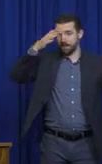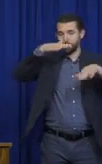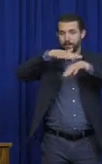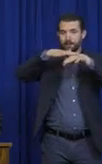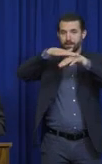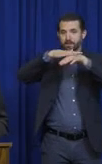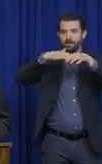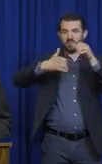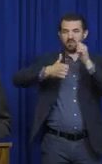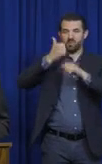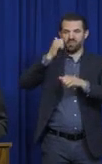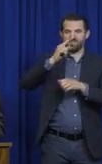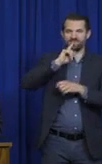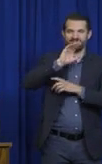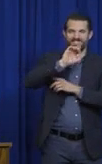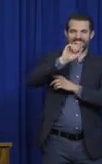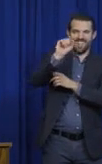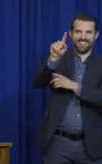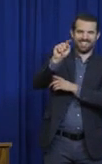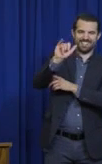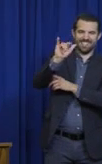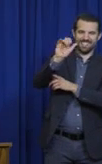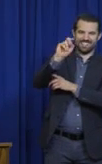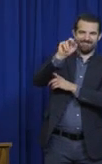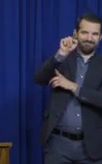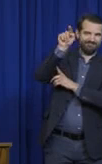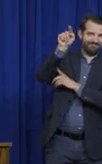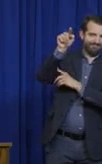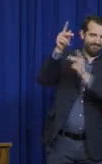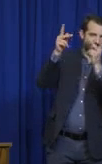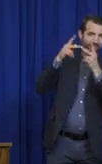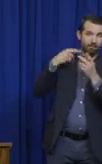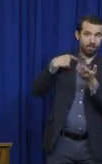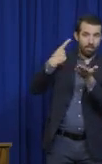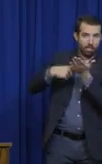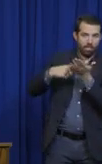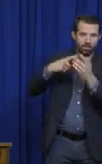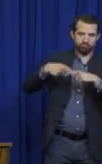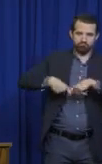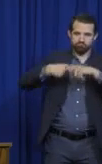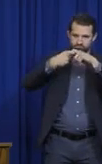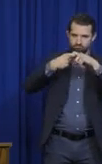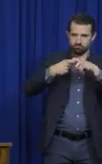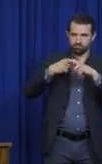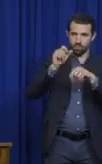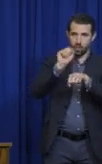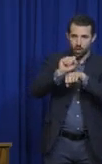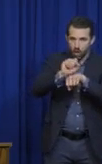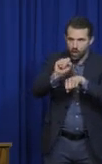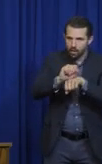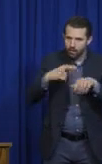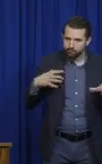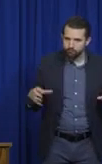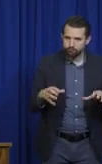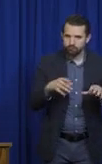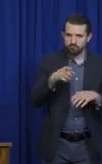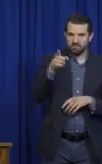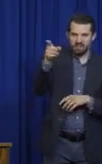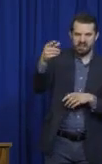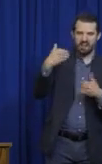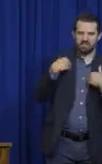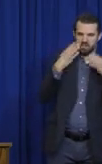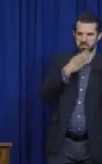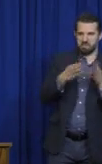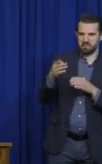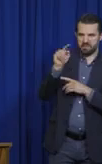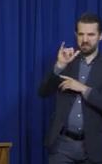Tyson. We have discussed idling the plant, and I know that there is a plan in place on Tyson's front, but in order